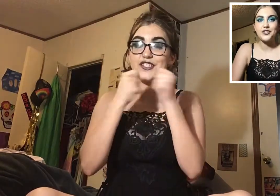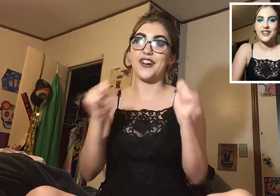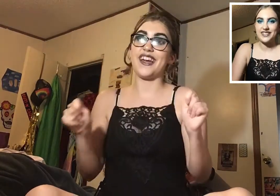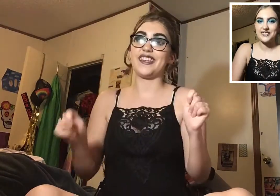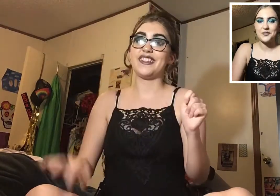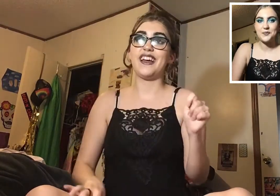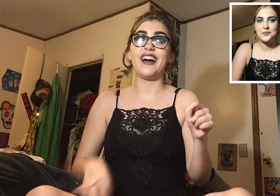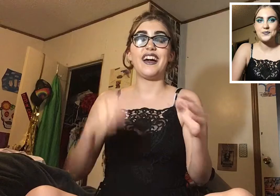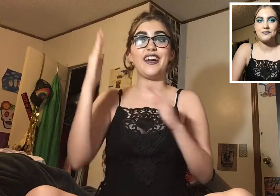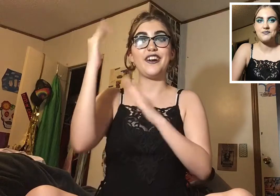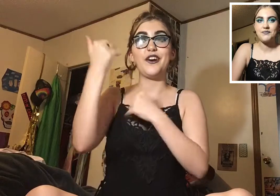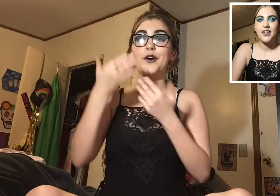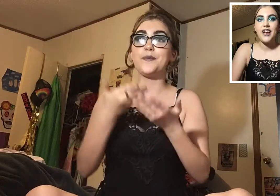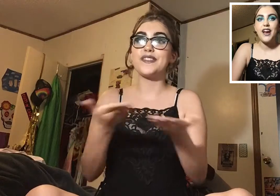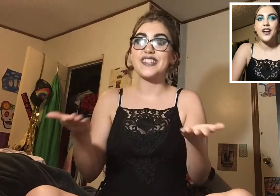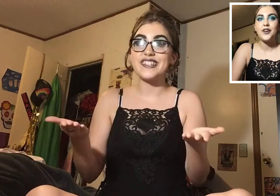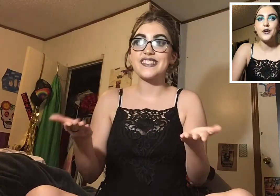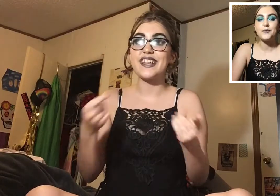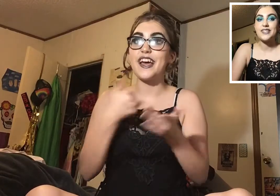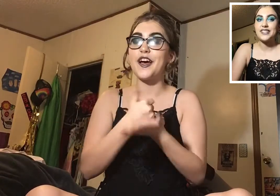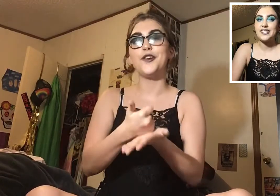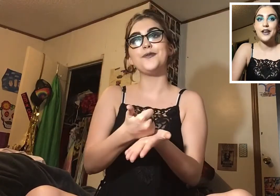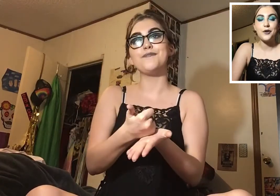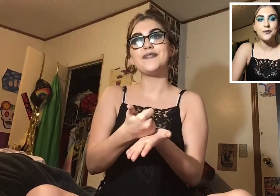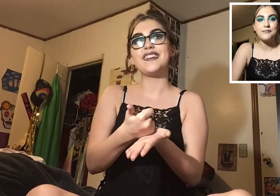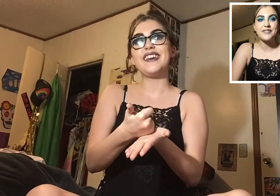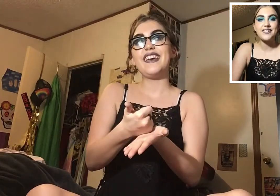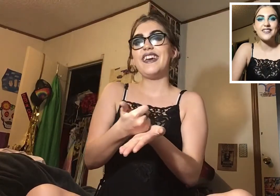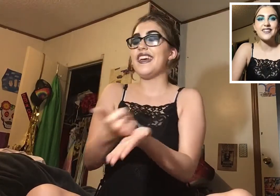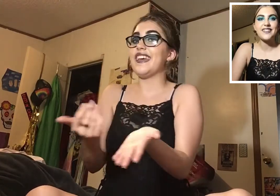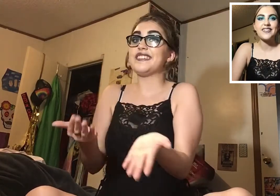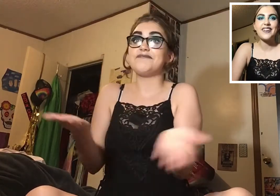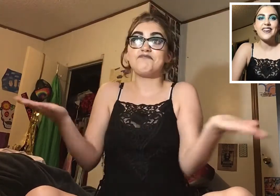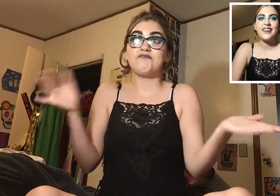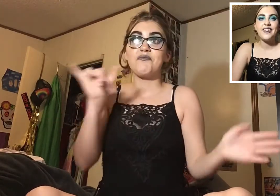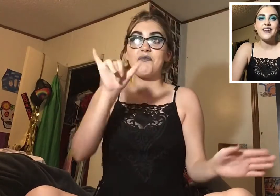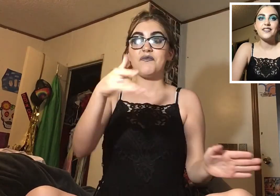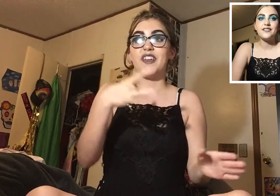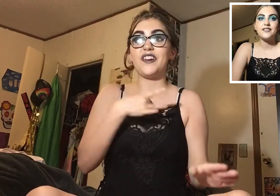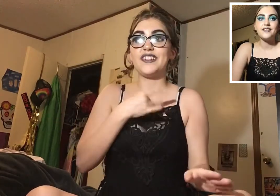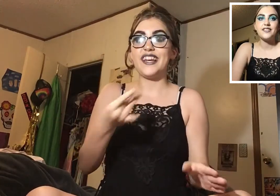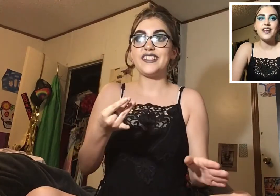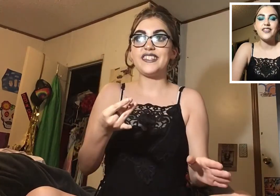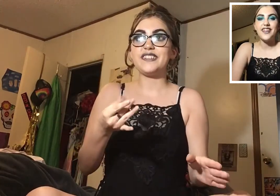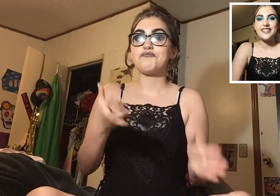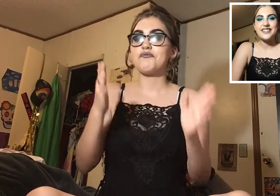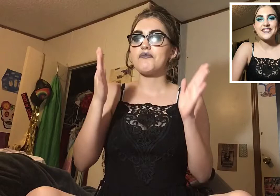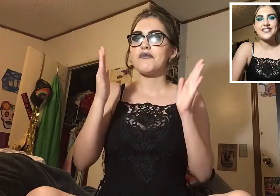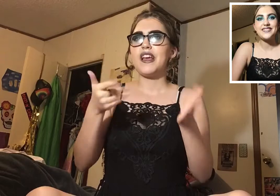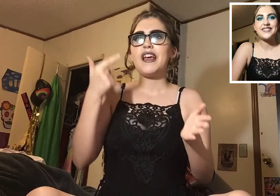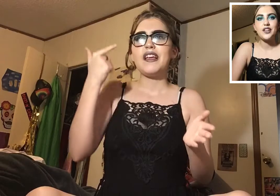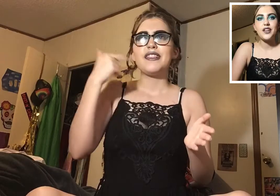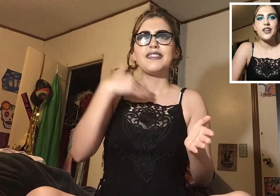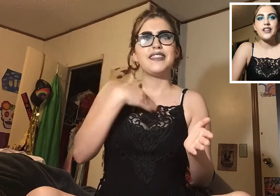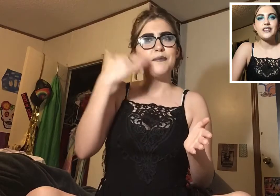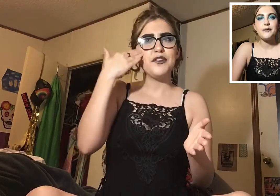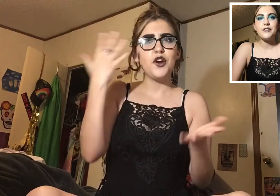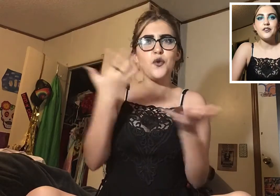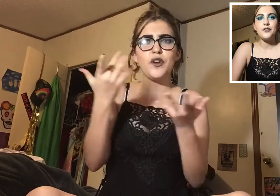it. I hoped this helped and that you liked it. Let me know what